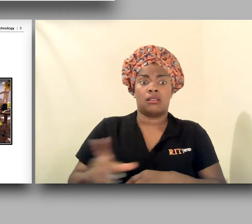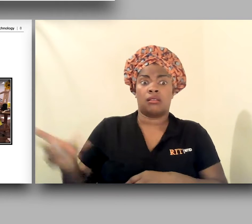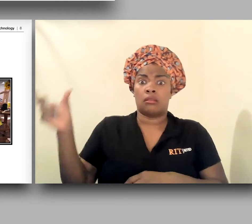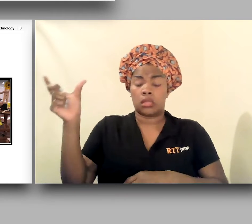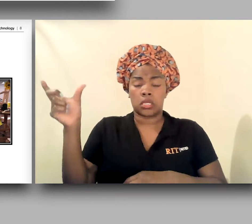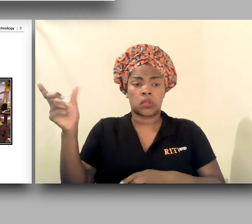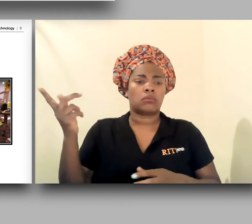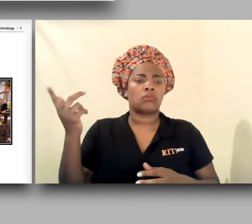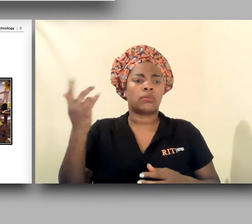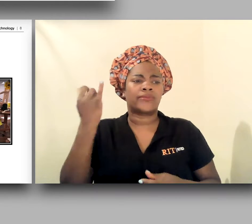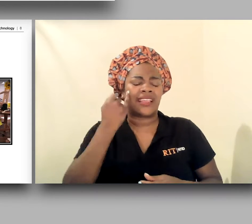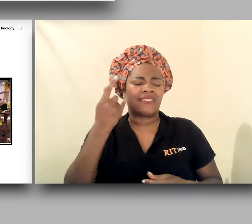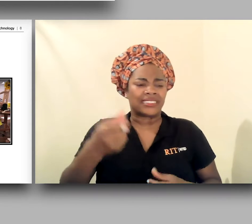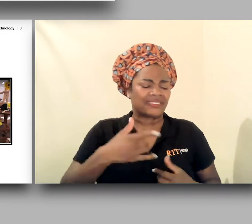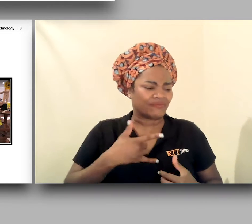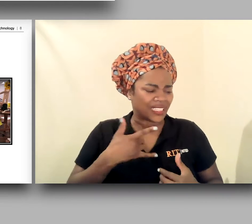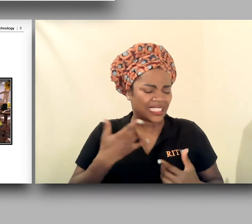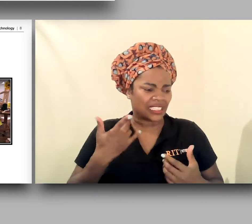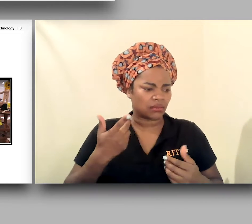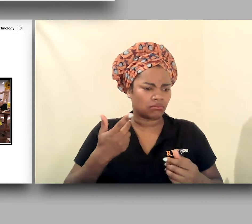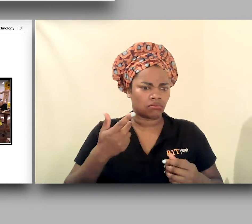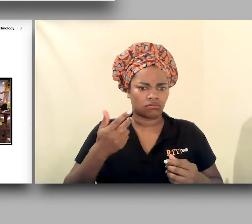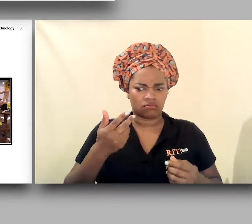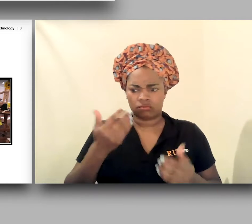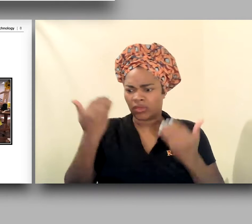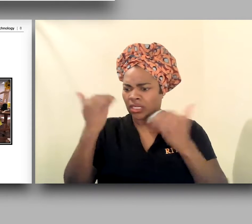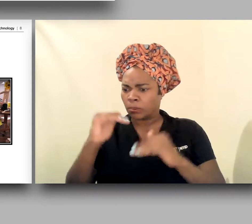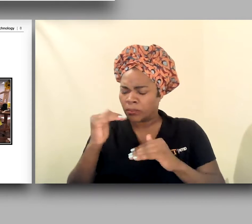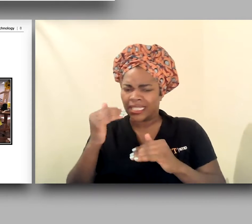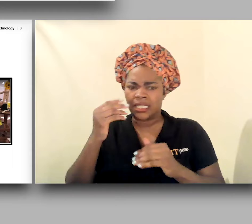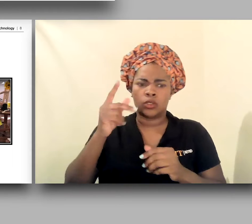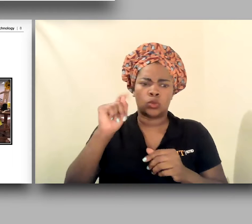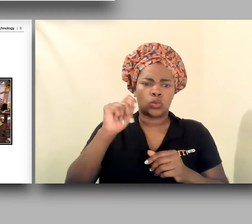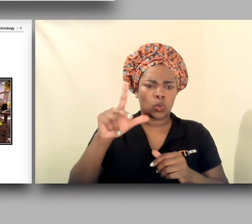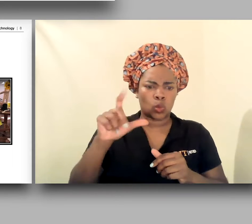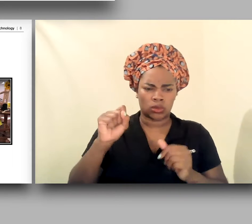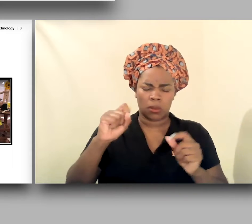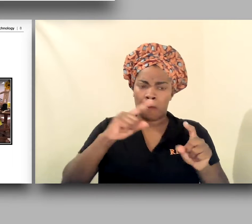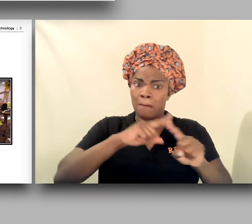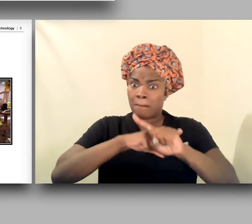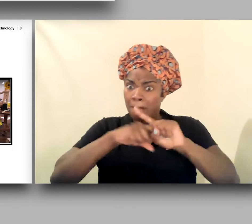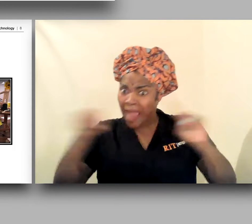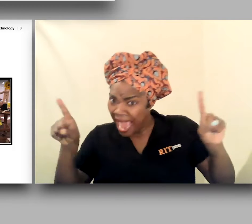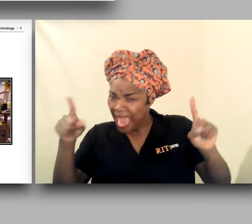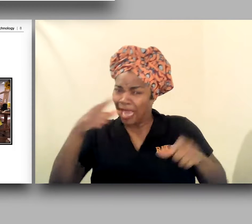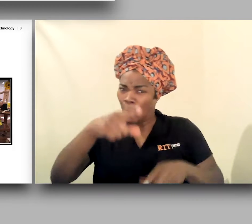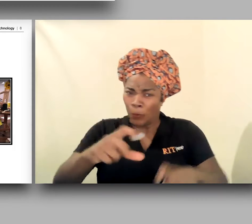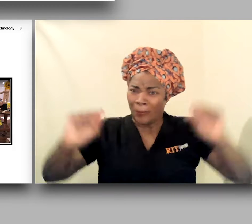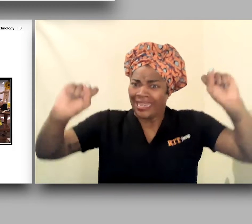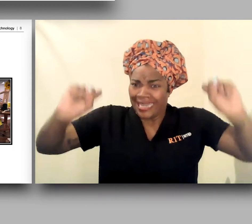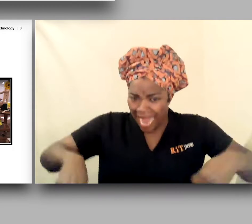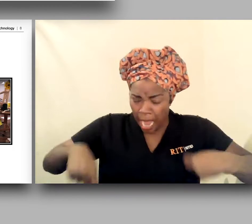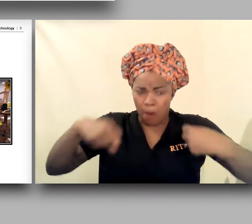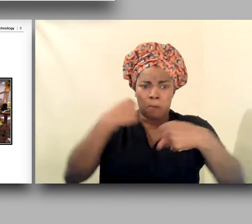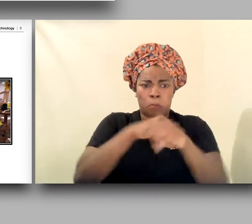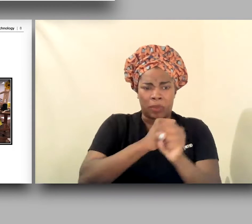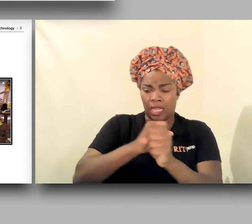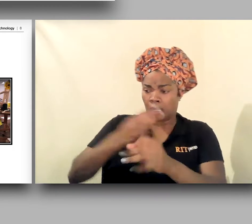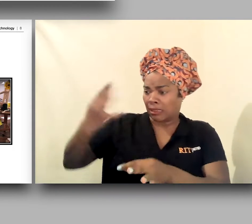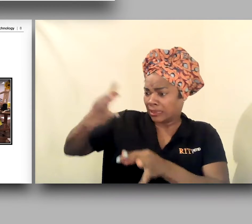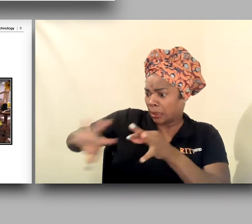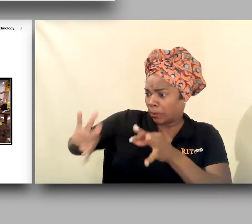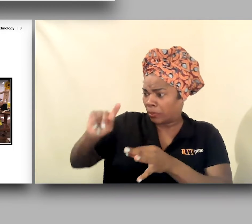feel you have some tools, and maybe you could do the simple machine, and that